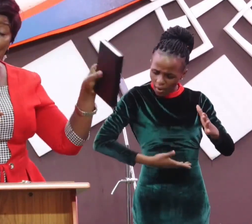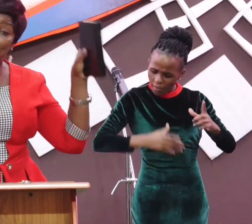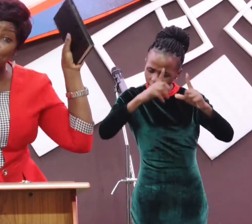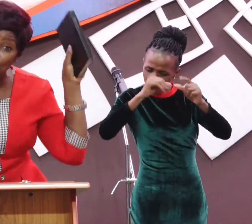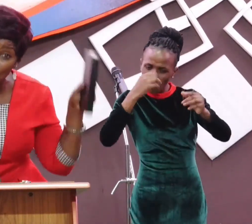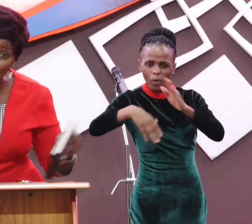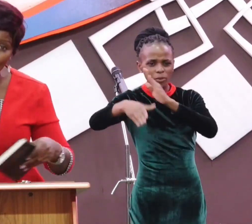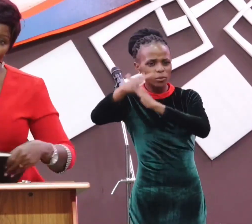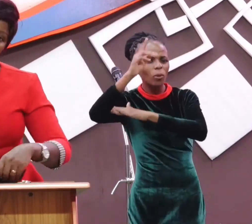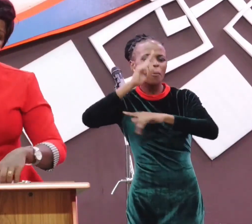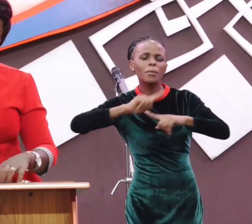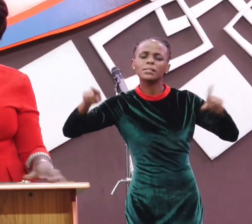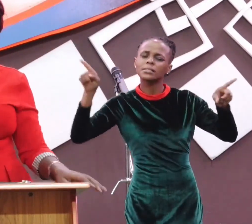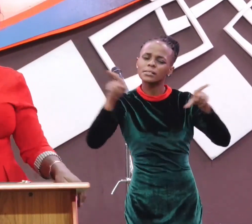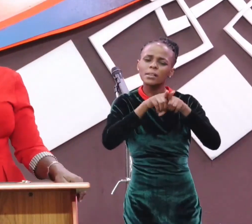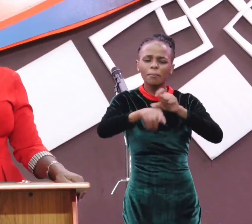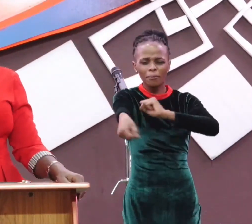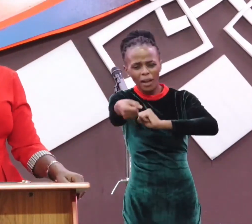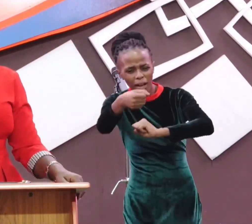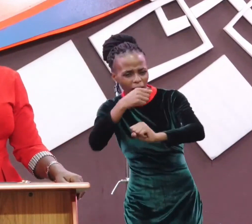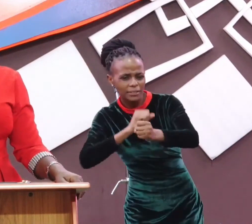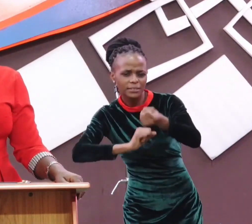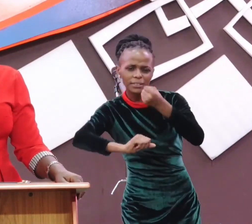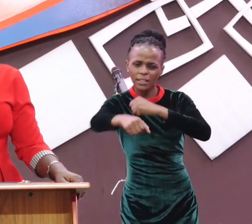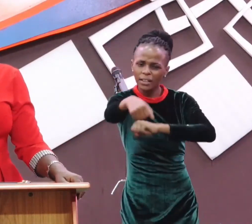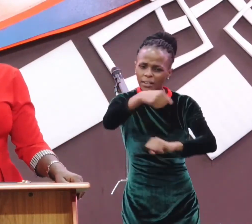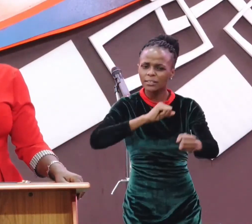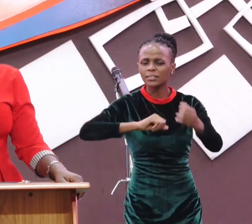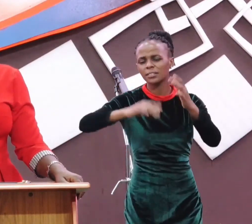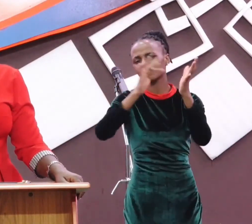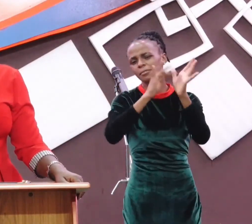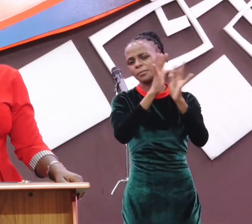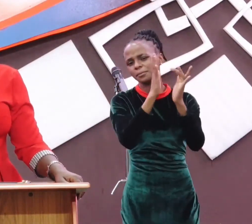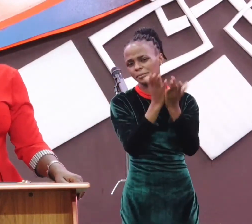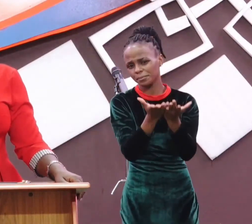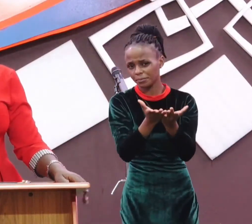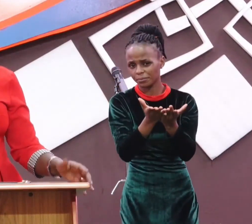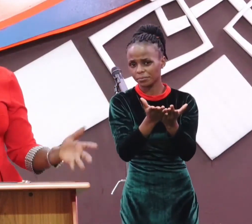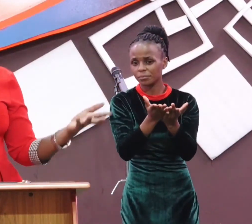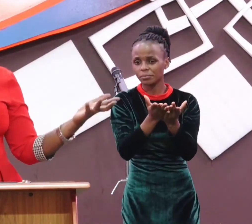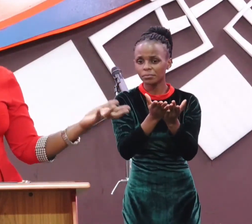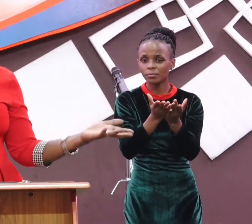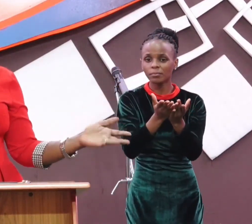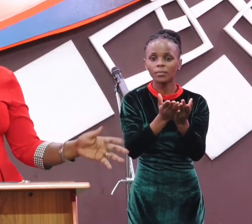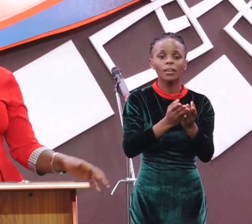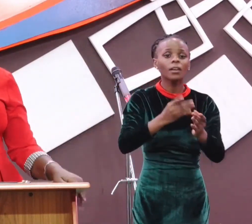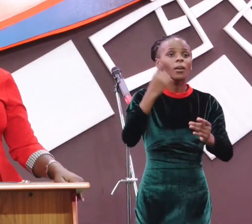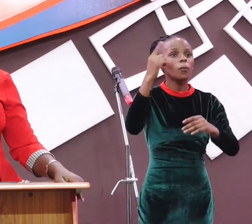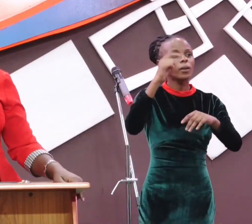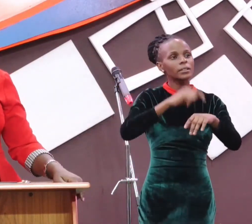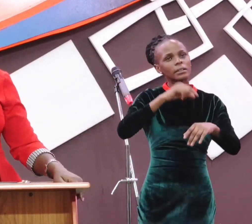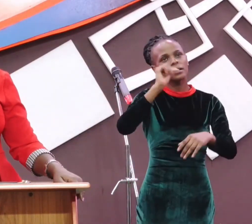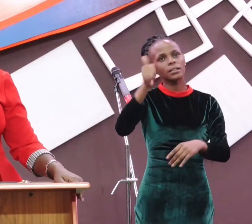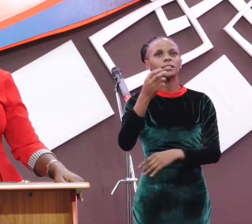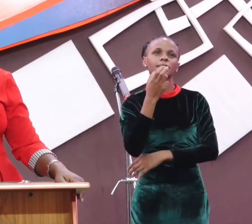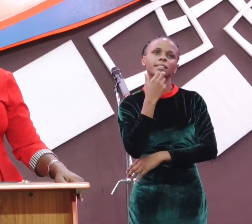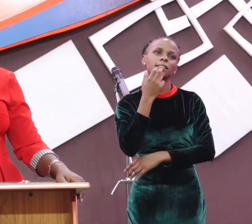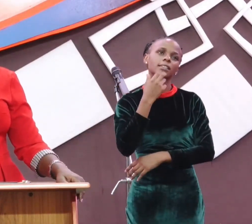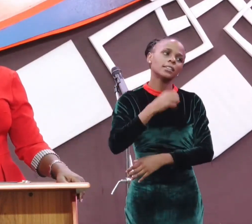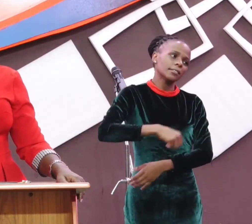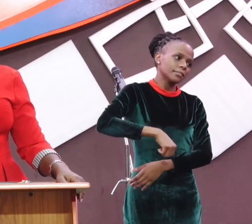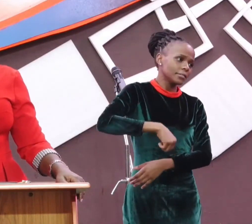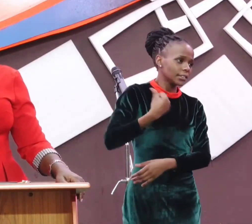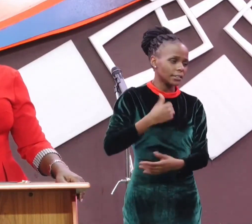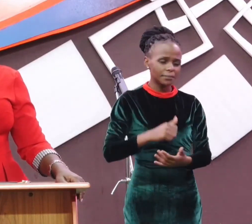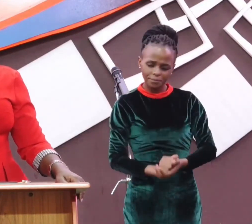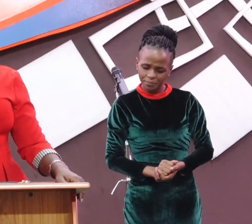But not only having the Bible, but when I walk to what the Bible says. And one time I know